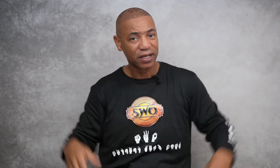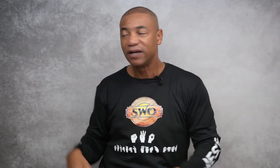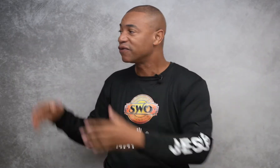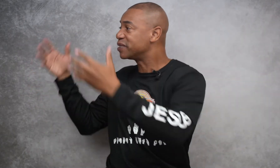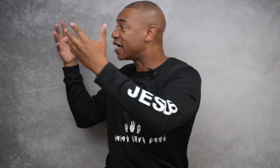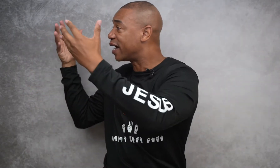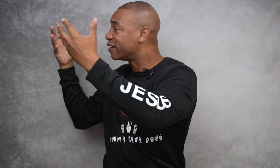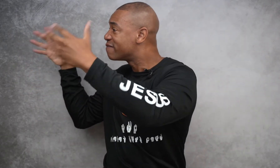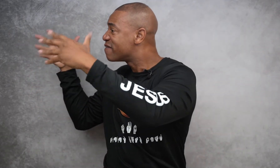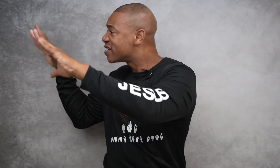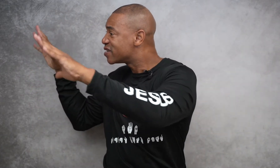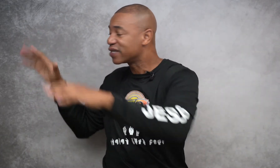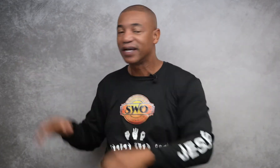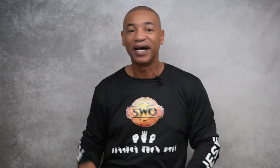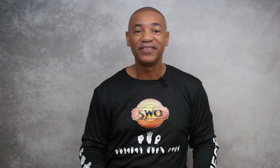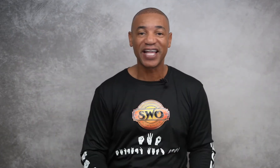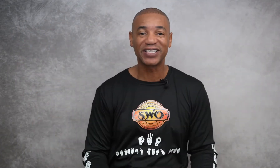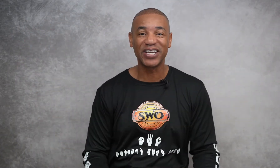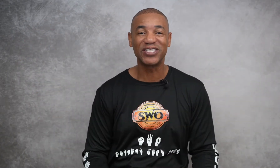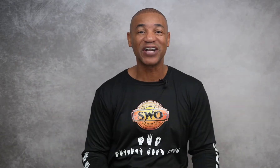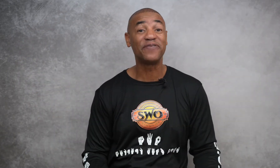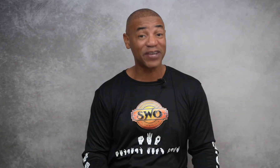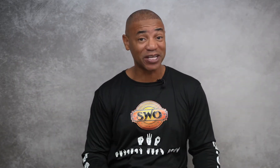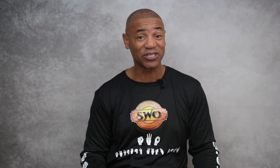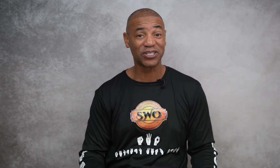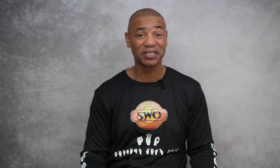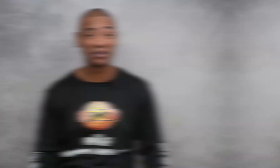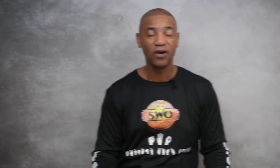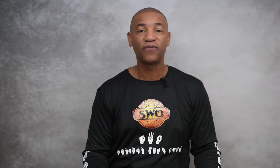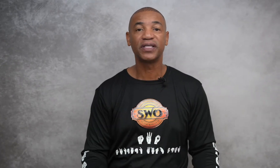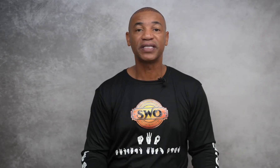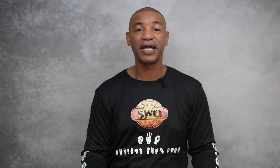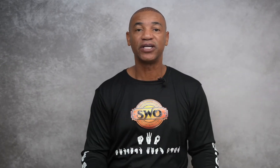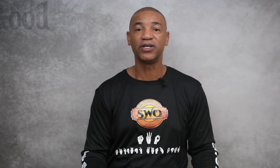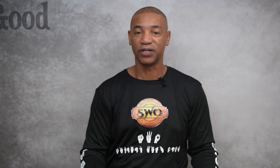from the side. That is how you sign finish. For the sign good,